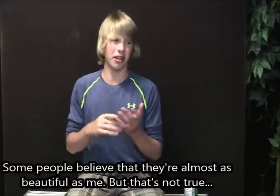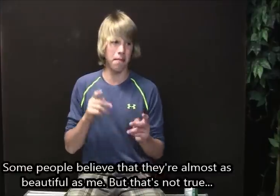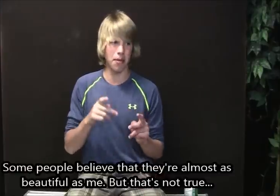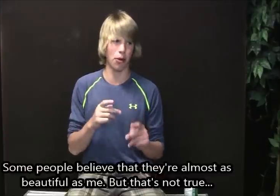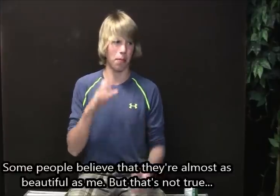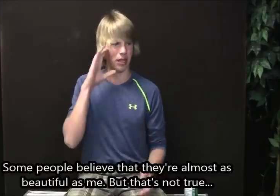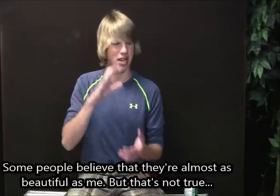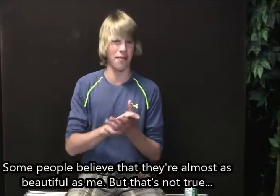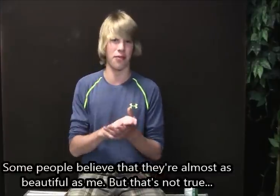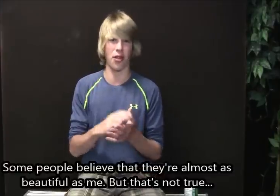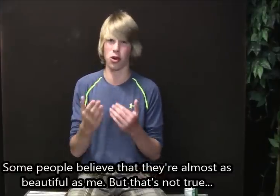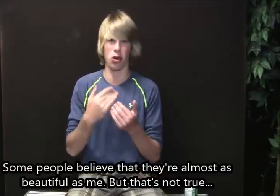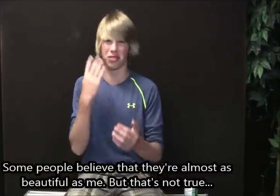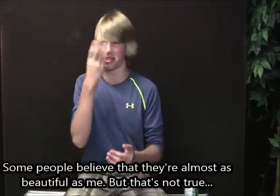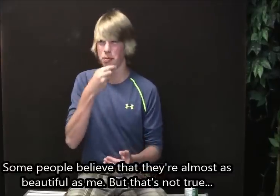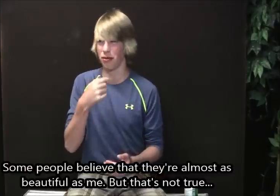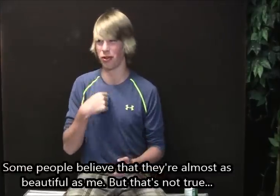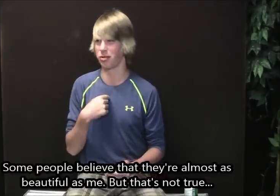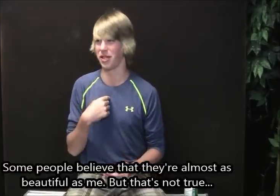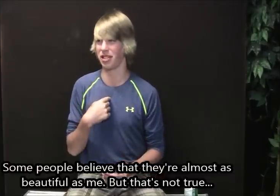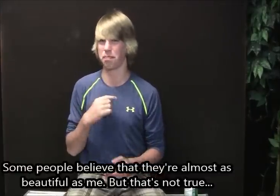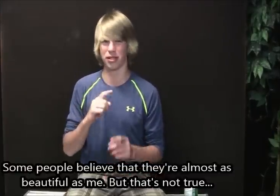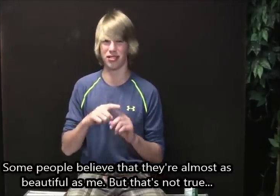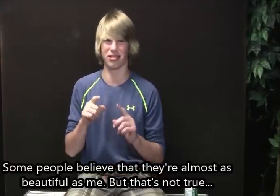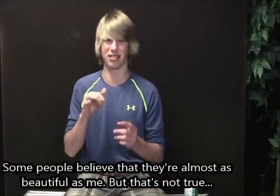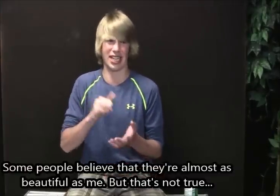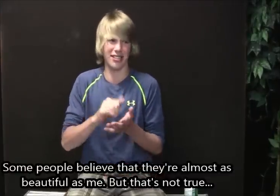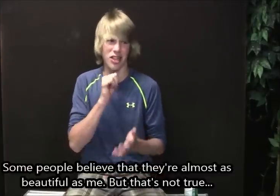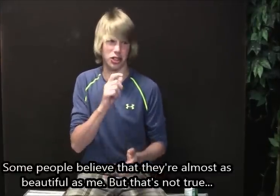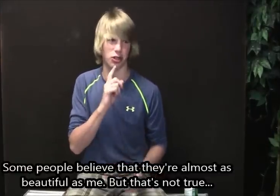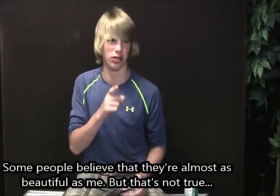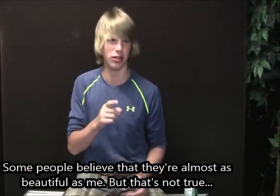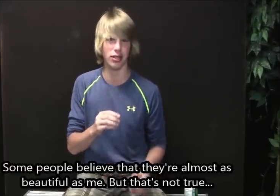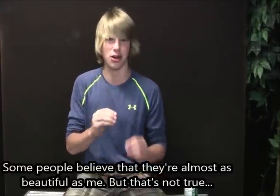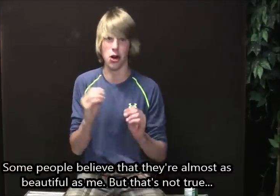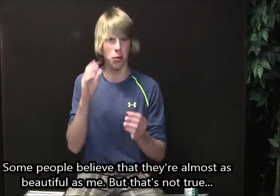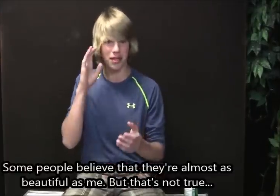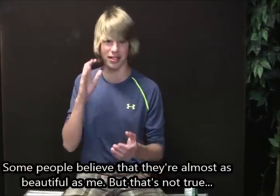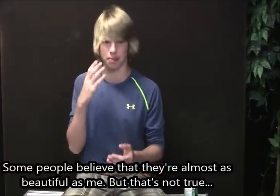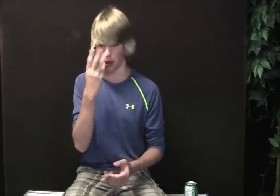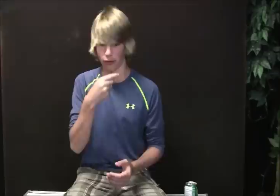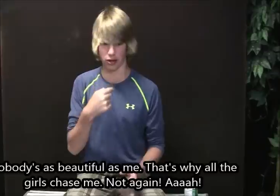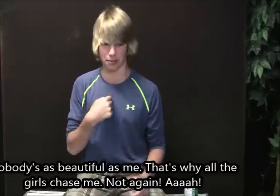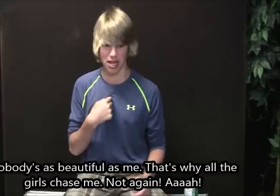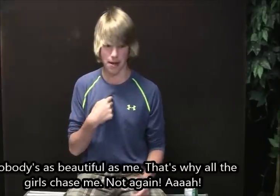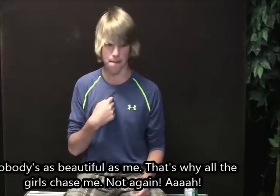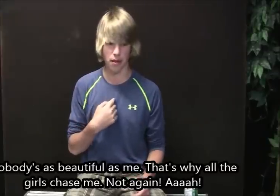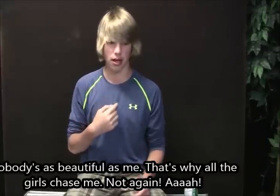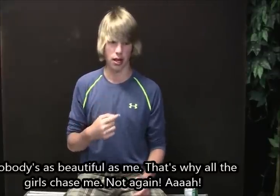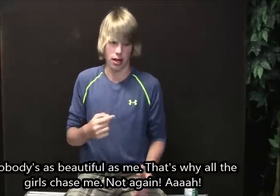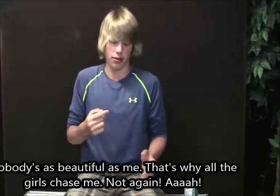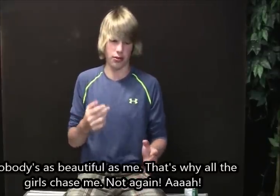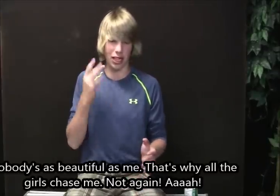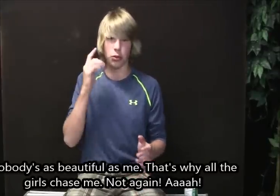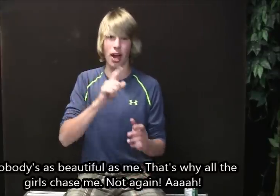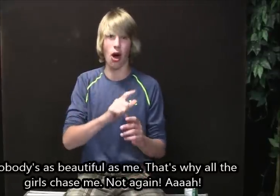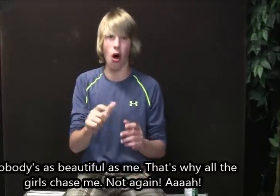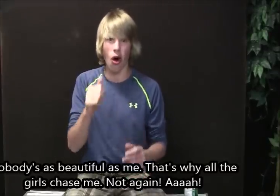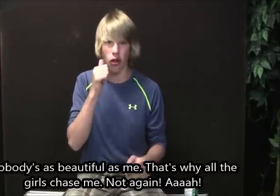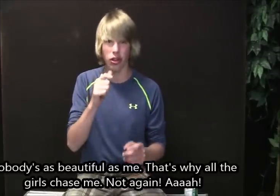Some people believe that they're almost as beautiful as me, but that's not true. Nobody's as beautiful as me. That's why all the